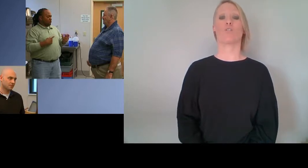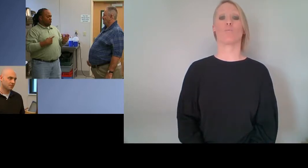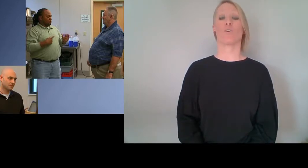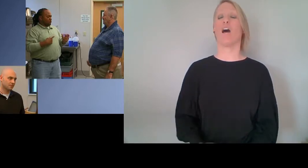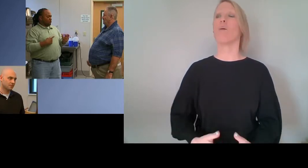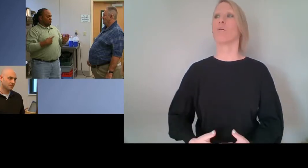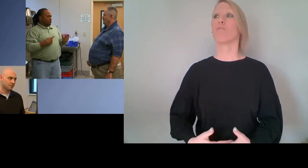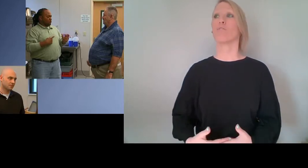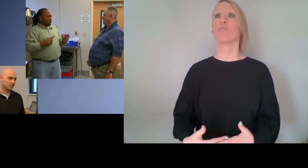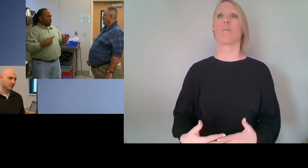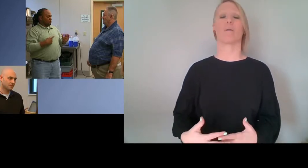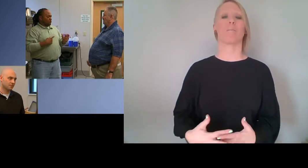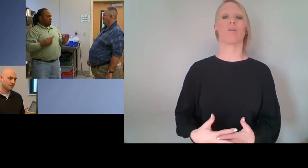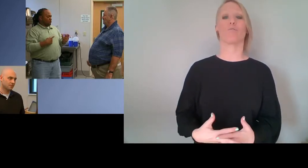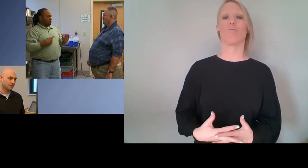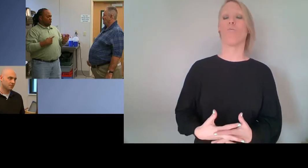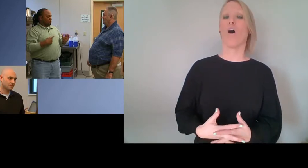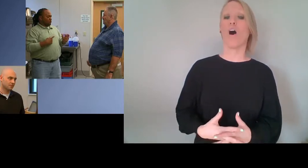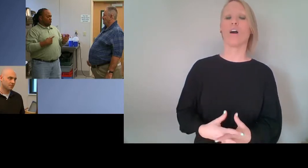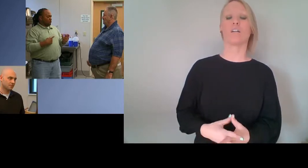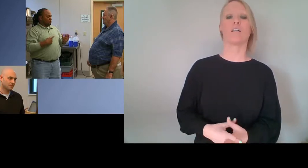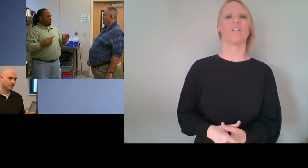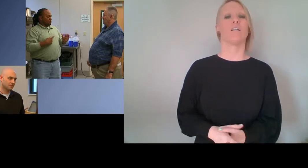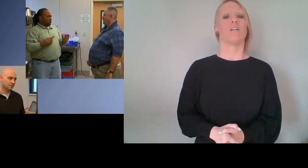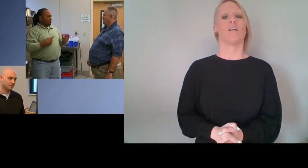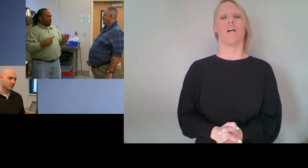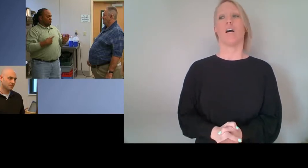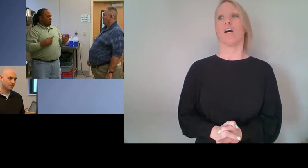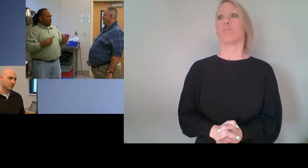so much more elbow room. I'm going to be able to walk